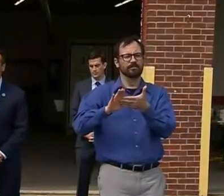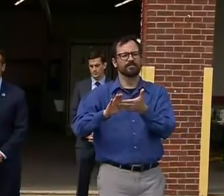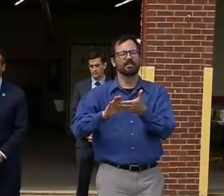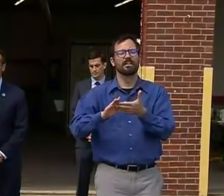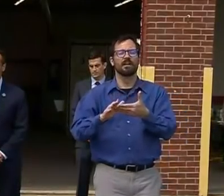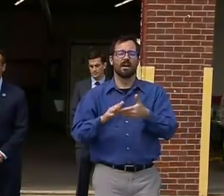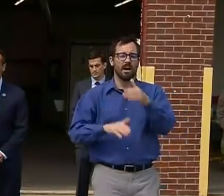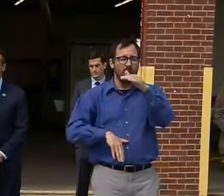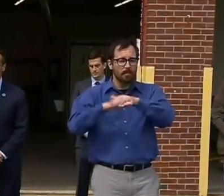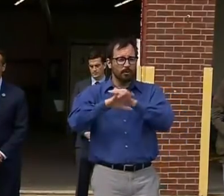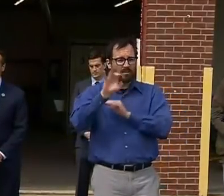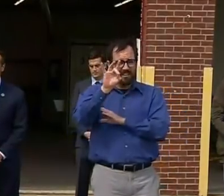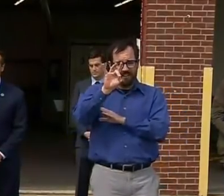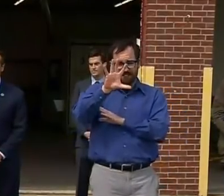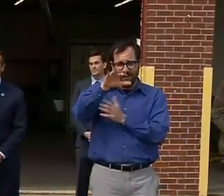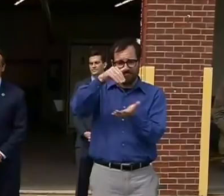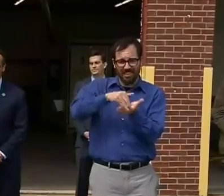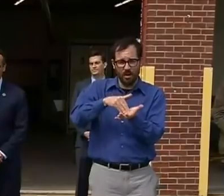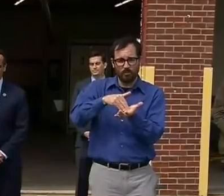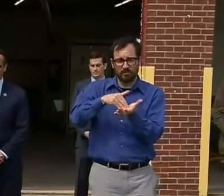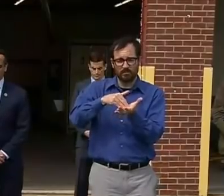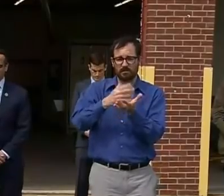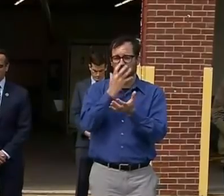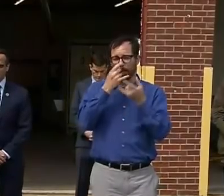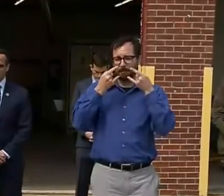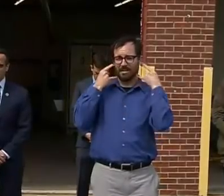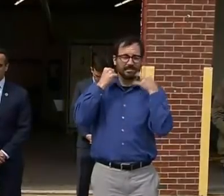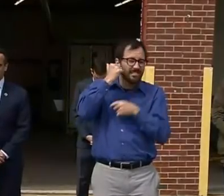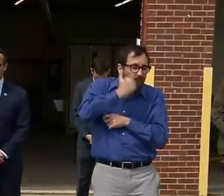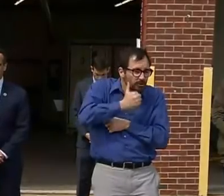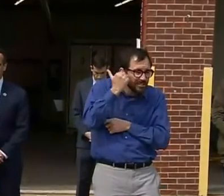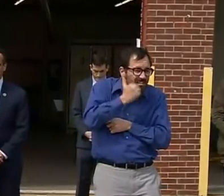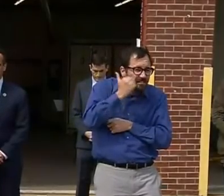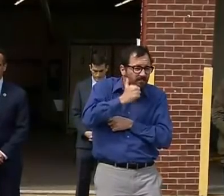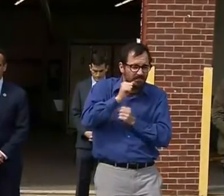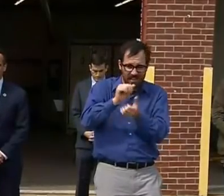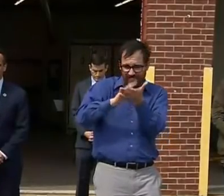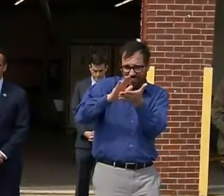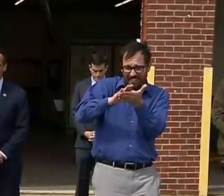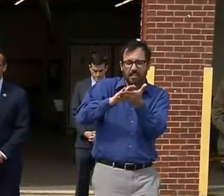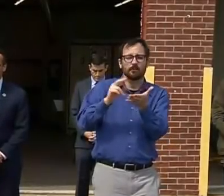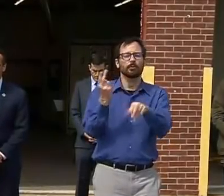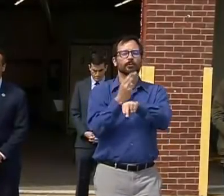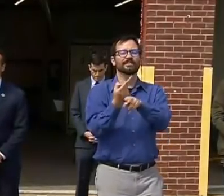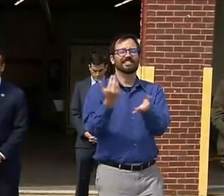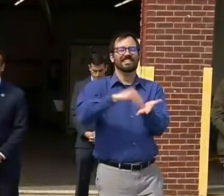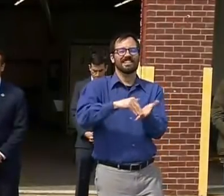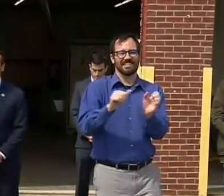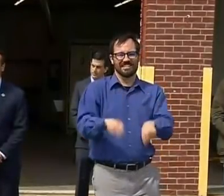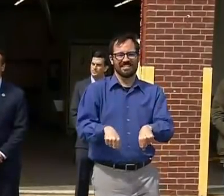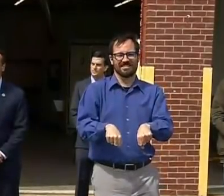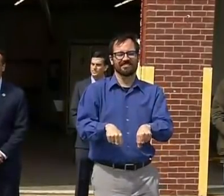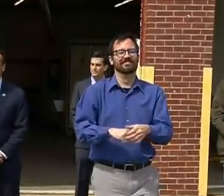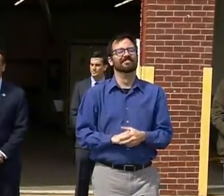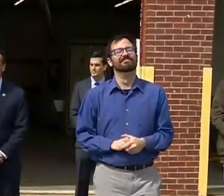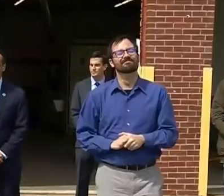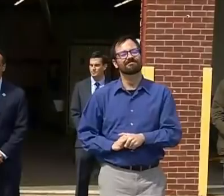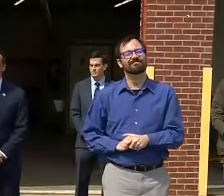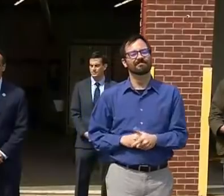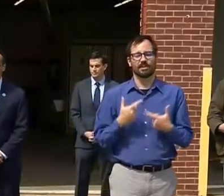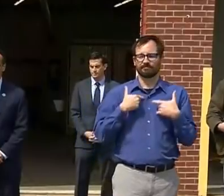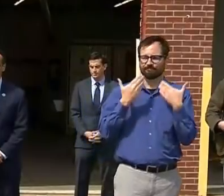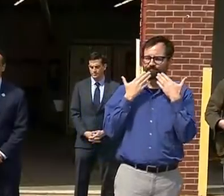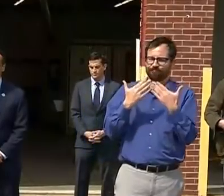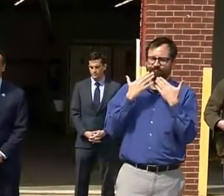I'm incredibly grateful for the support we've received from Mayor Curtatone in the city of Somerville, who moved heaven and earth under his